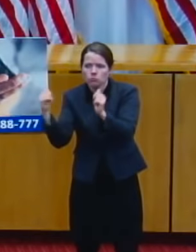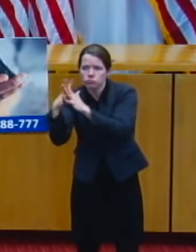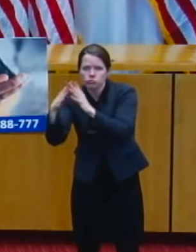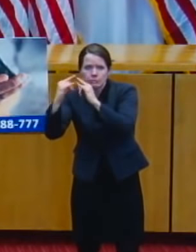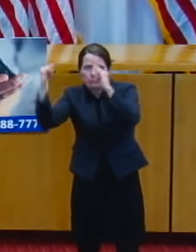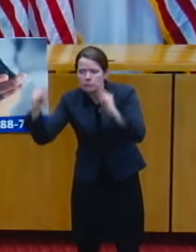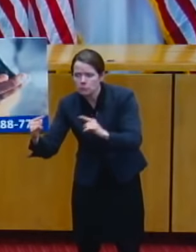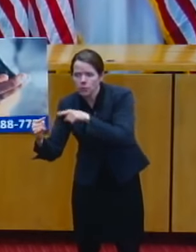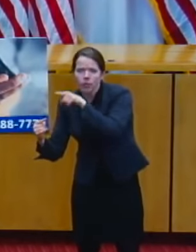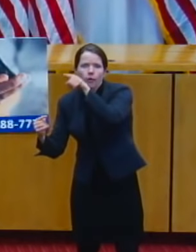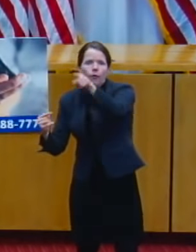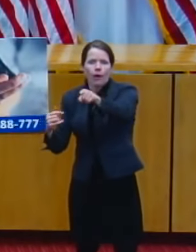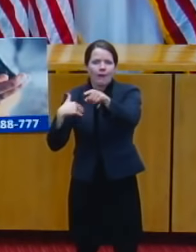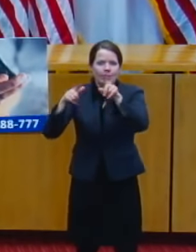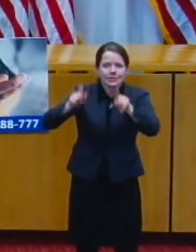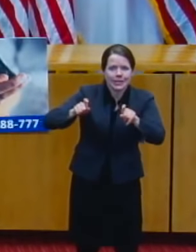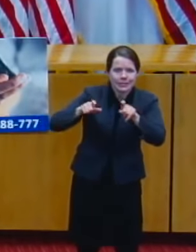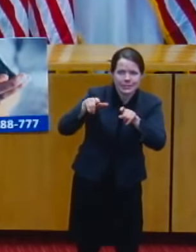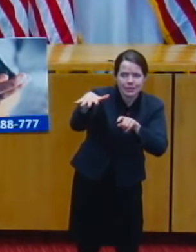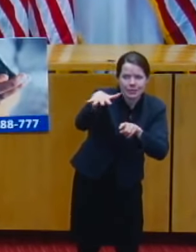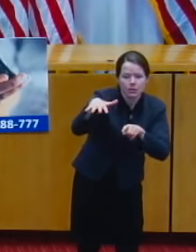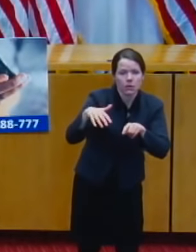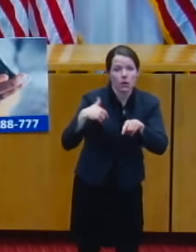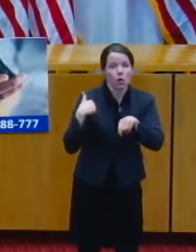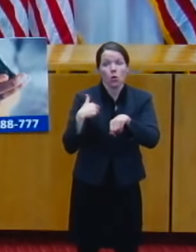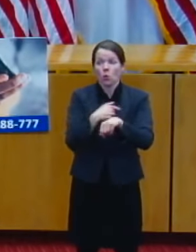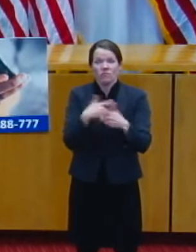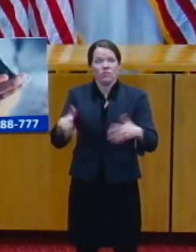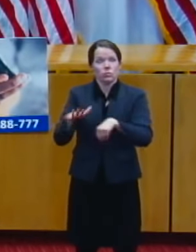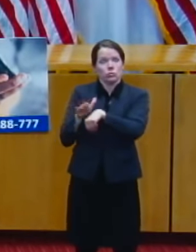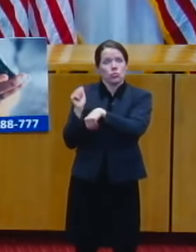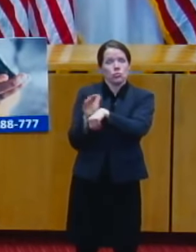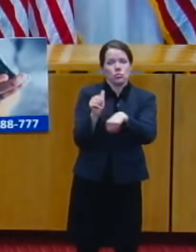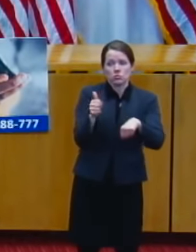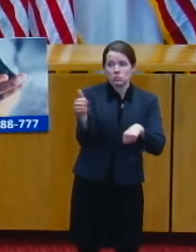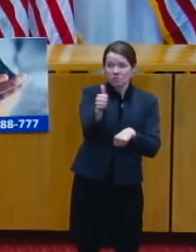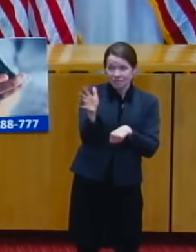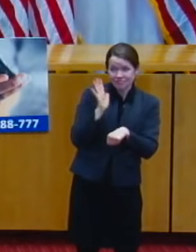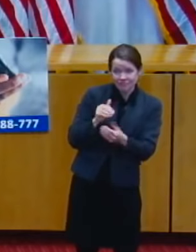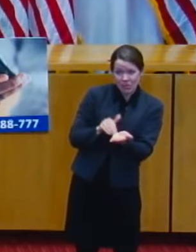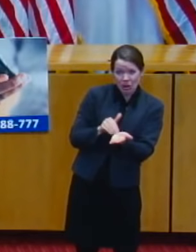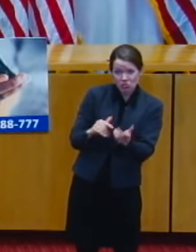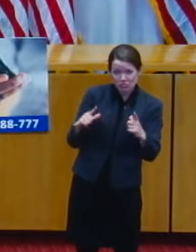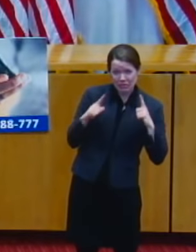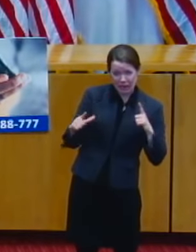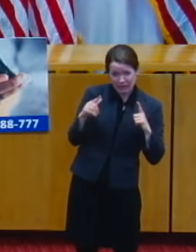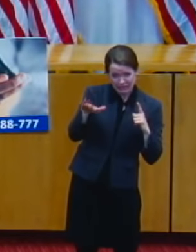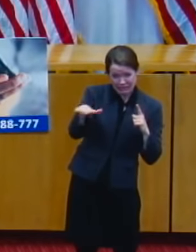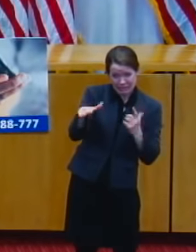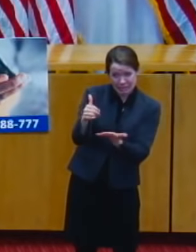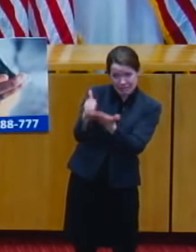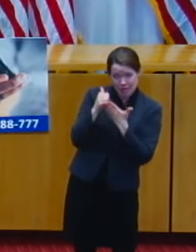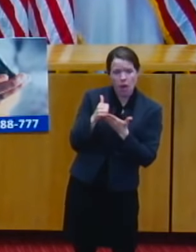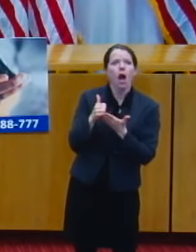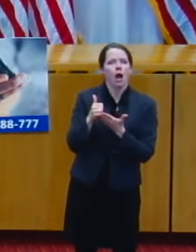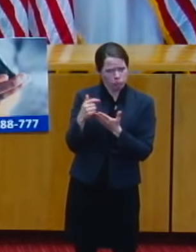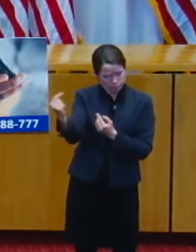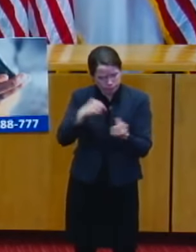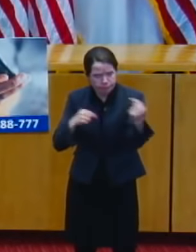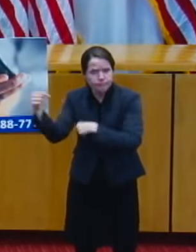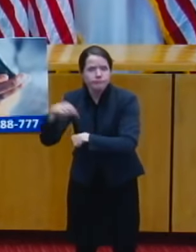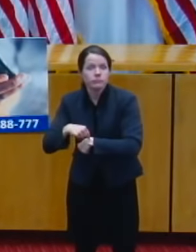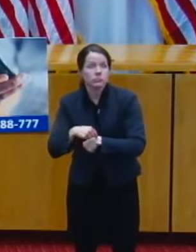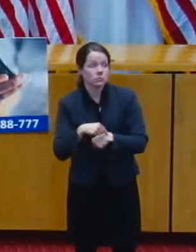professionals and medical students who've just graduated from medical school, and nursing students, and a whole series of